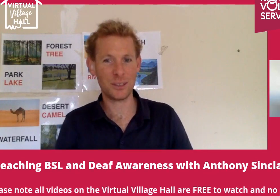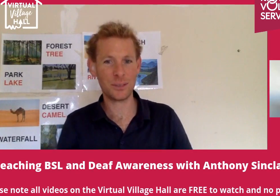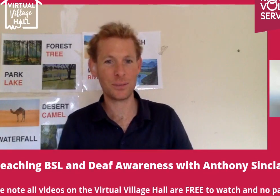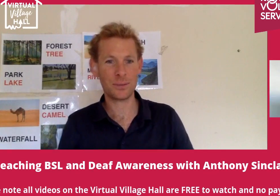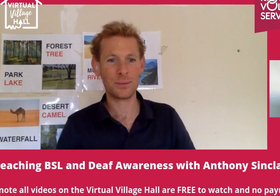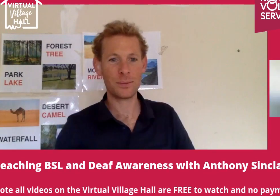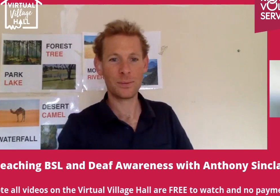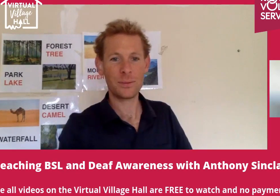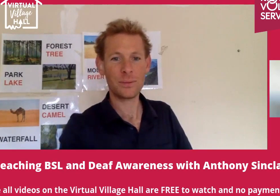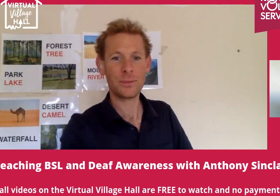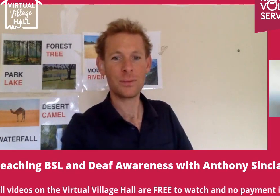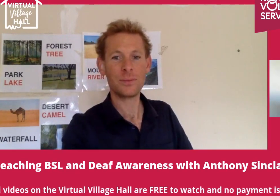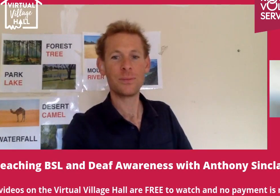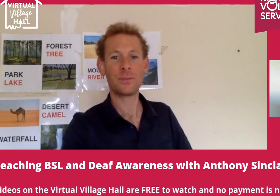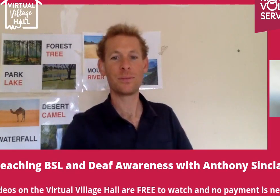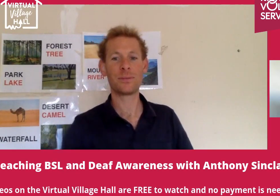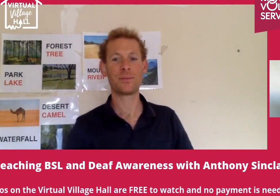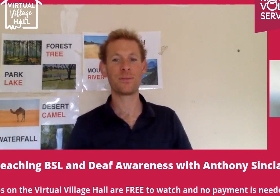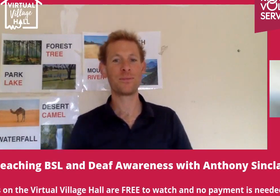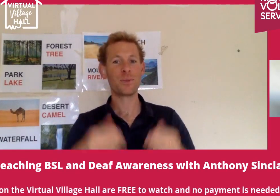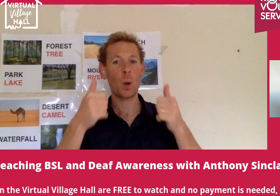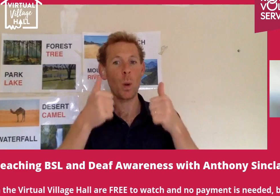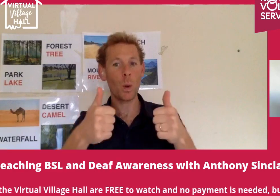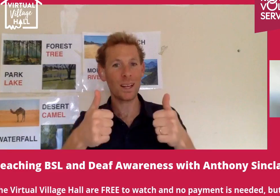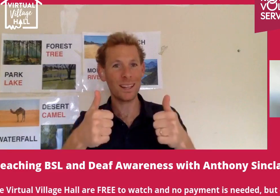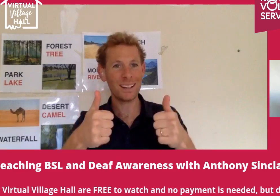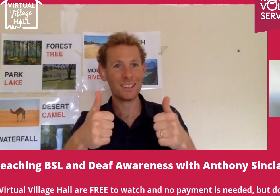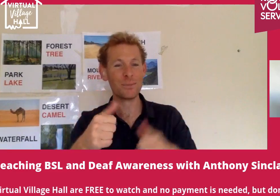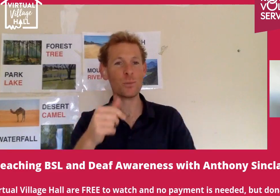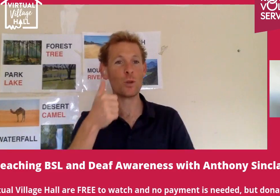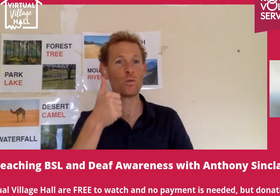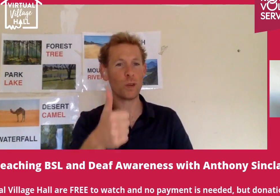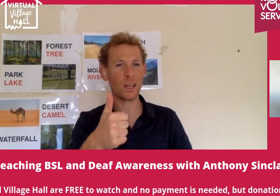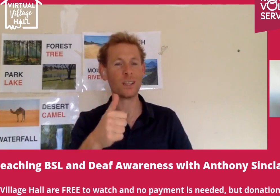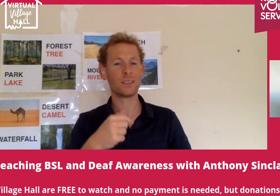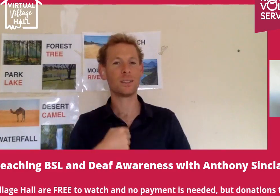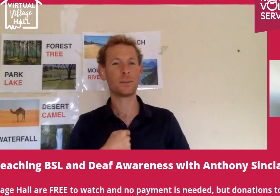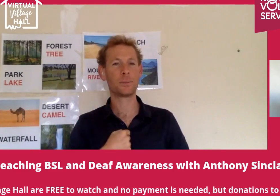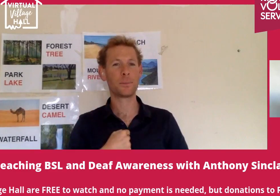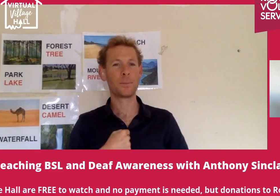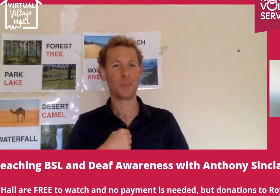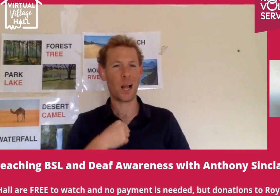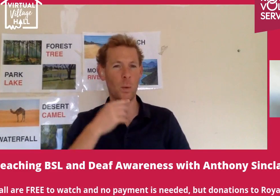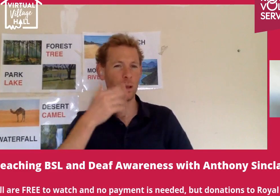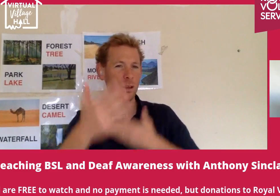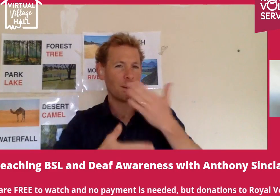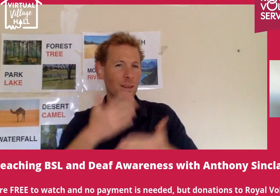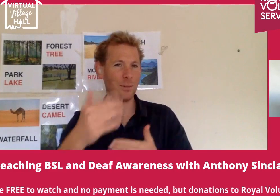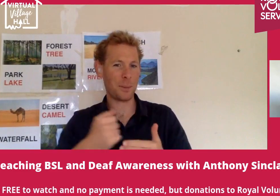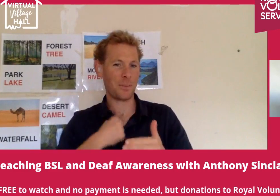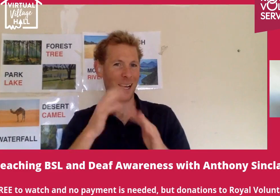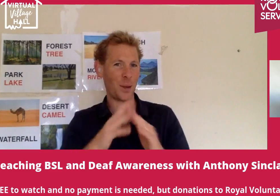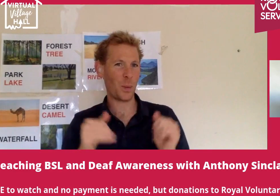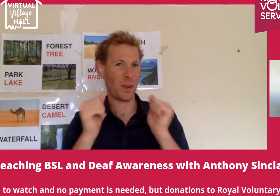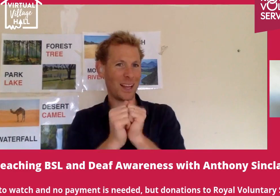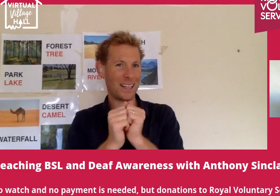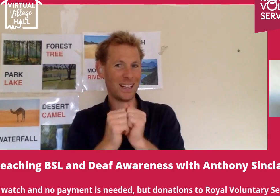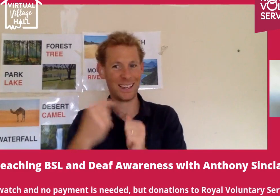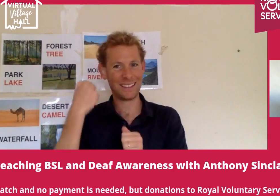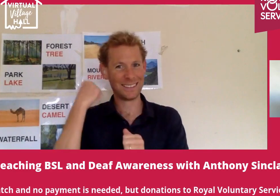of information about how to work with an interpreter within the deaf community. So I hope you're all well and